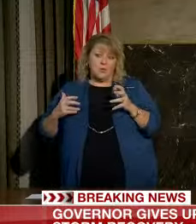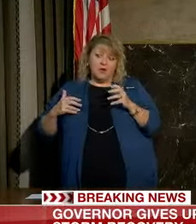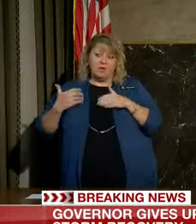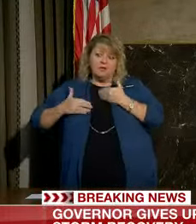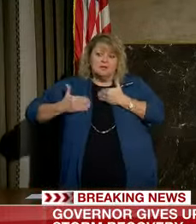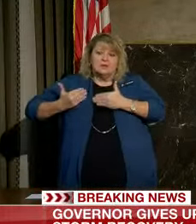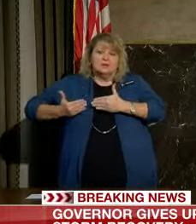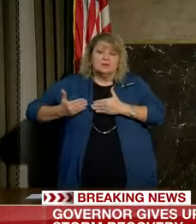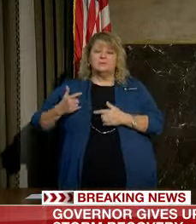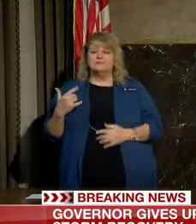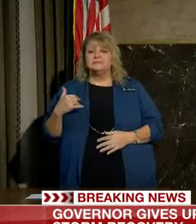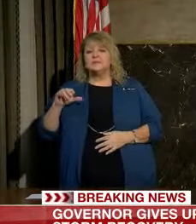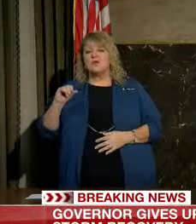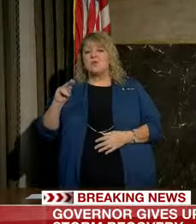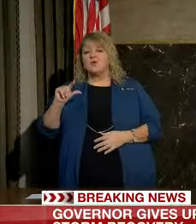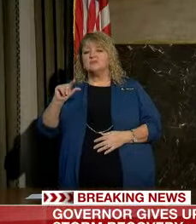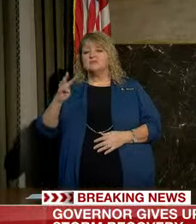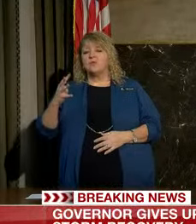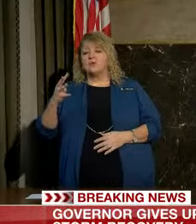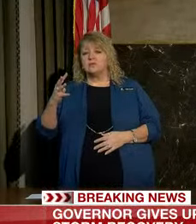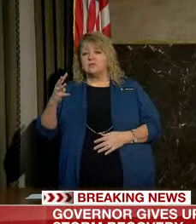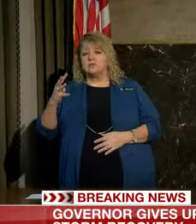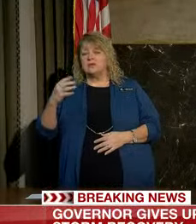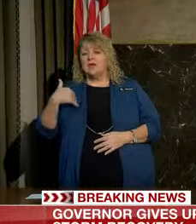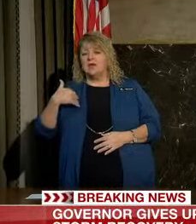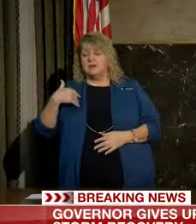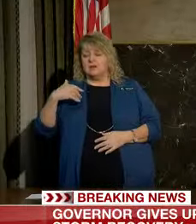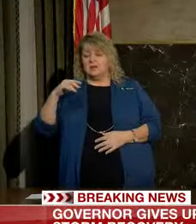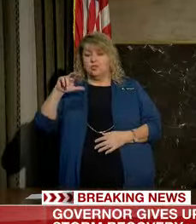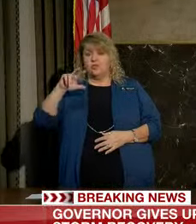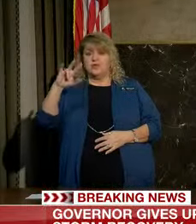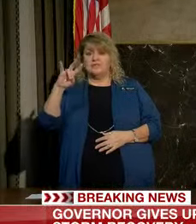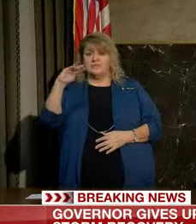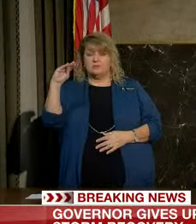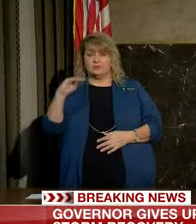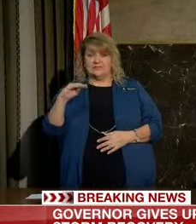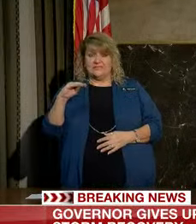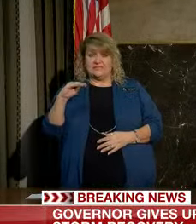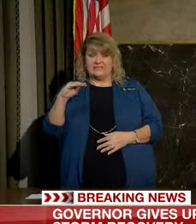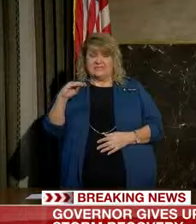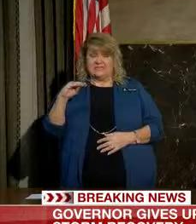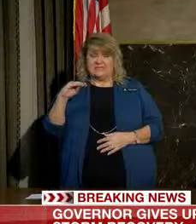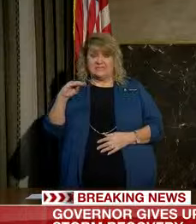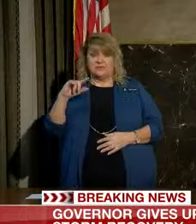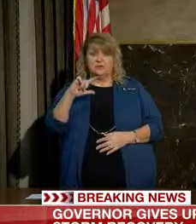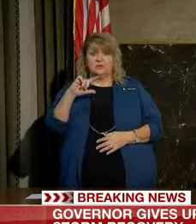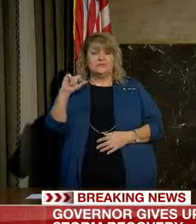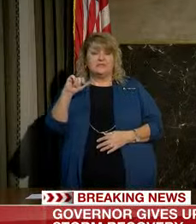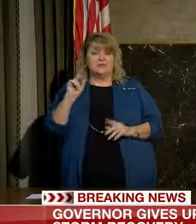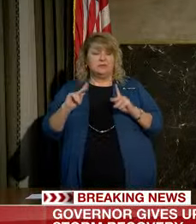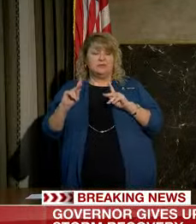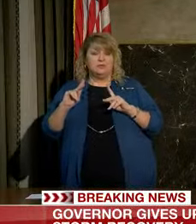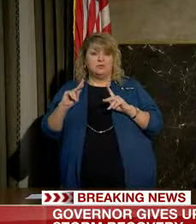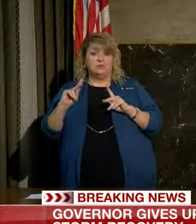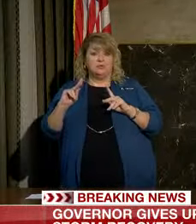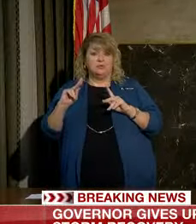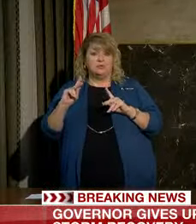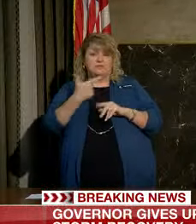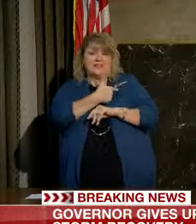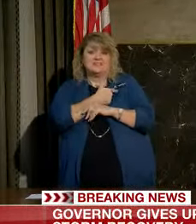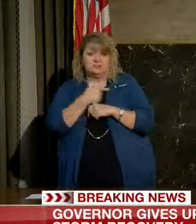mandate was put back into place, about 37% of Louisianans were fully vaccinated against COVID-19. As